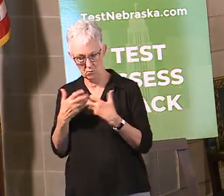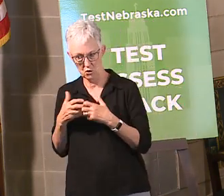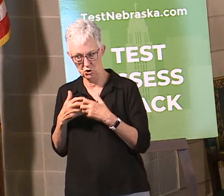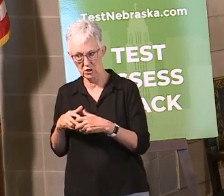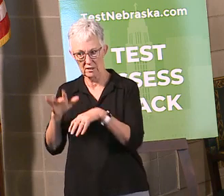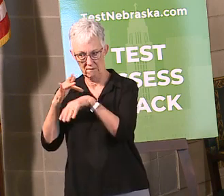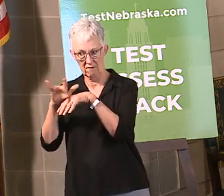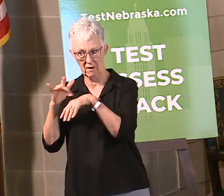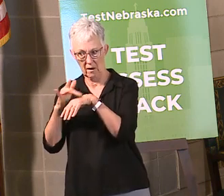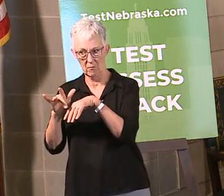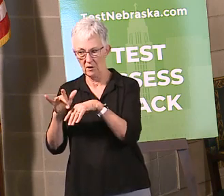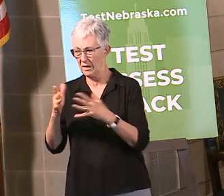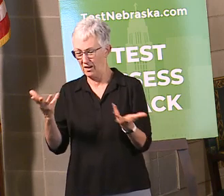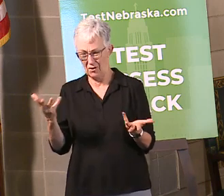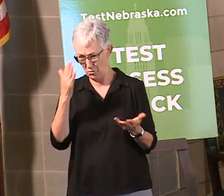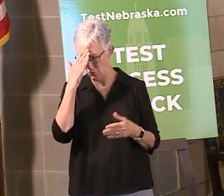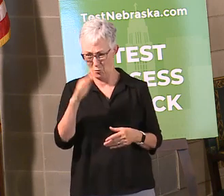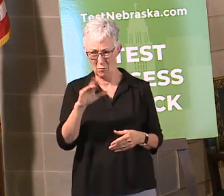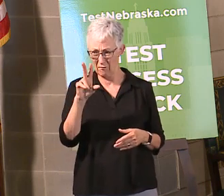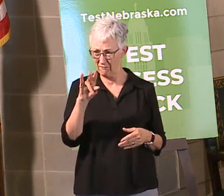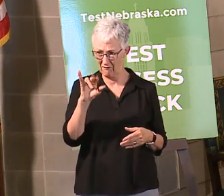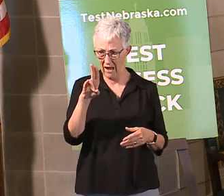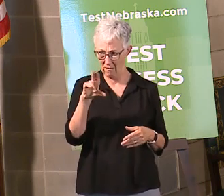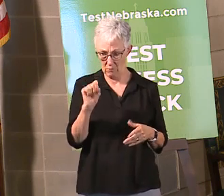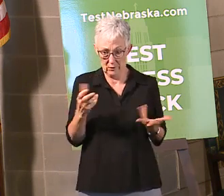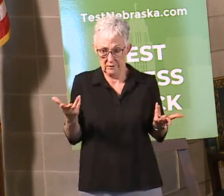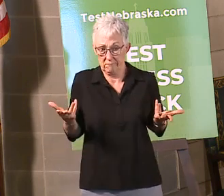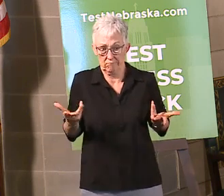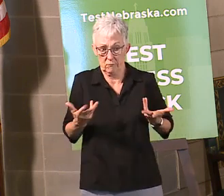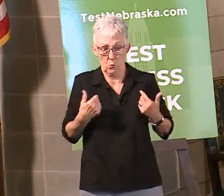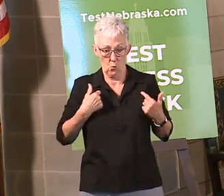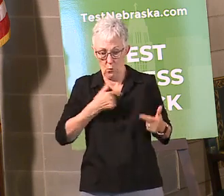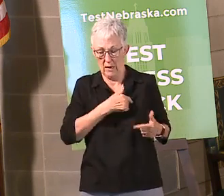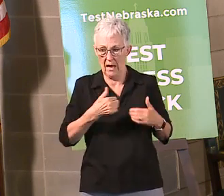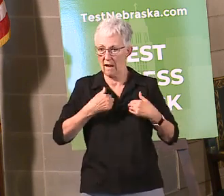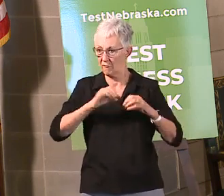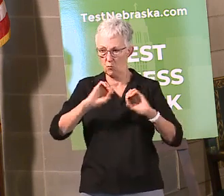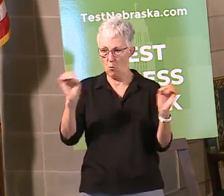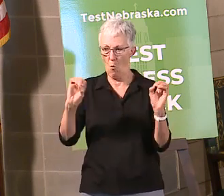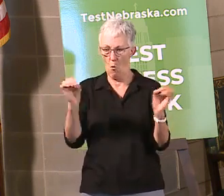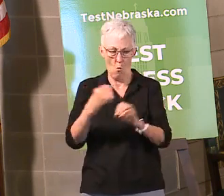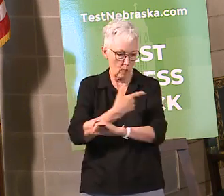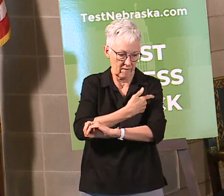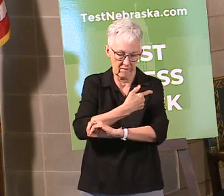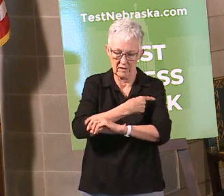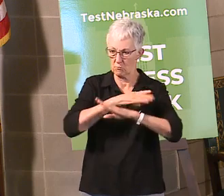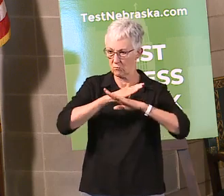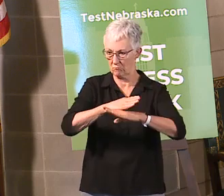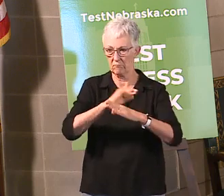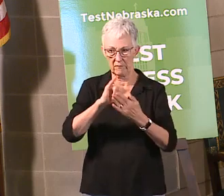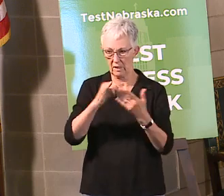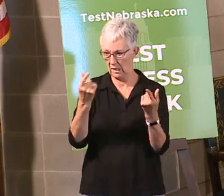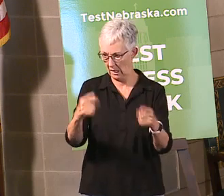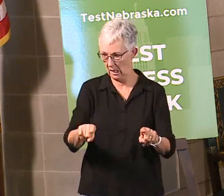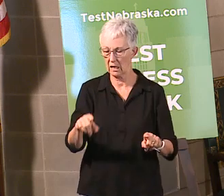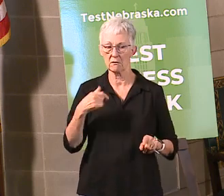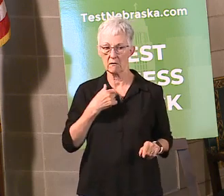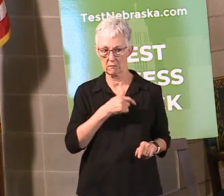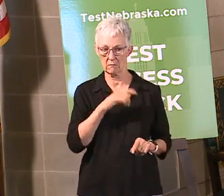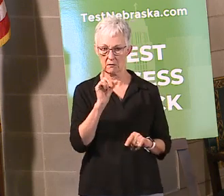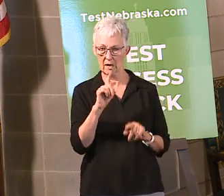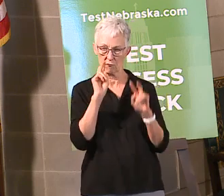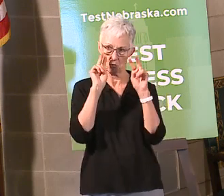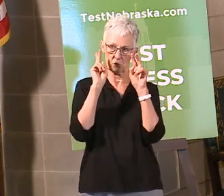coming, but you can slow it down to make sure you preserve the healthcare system. So that's what we have really keyed on and focused on as we've been looking at how can